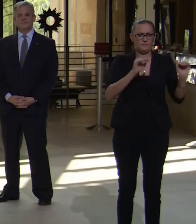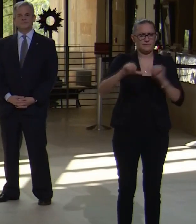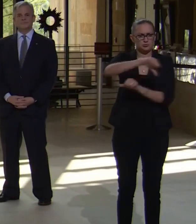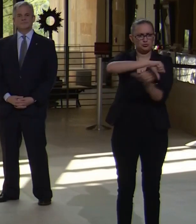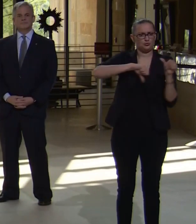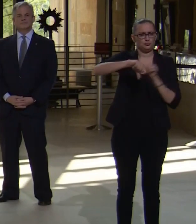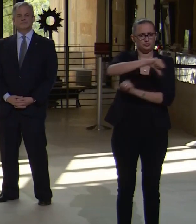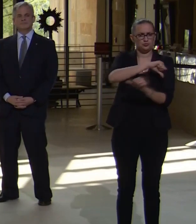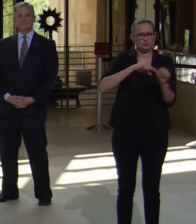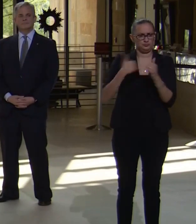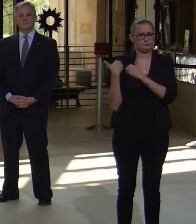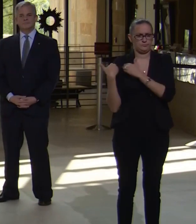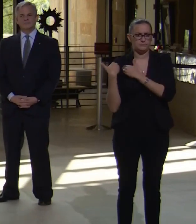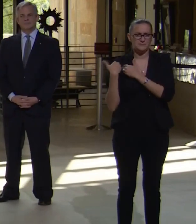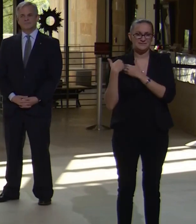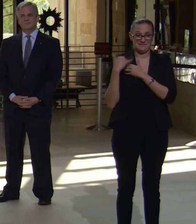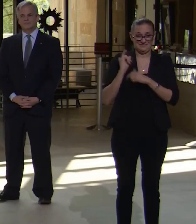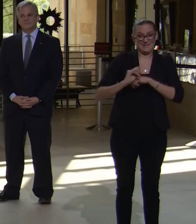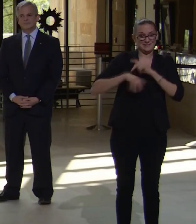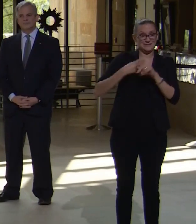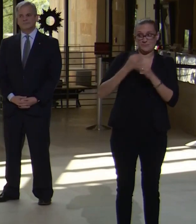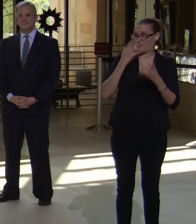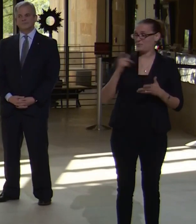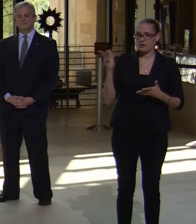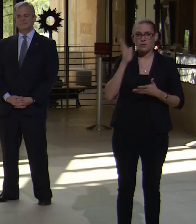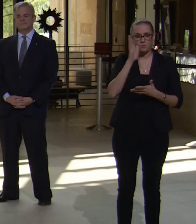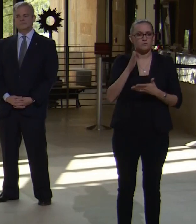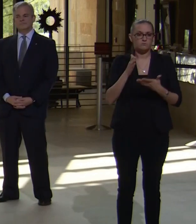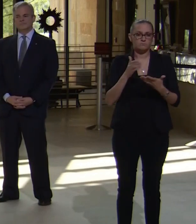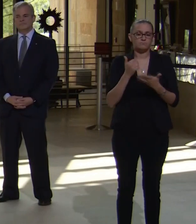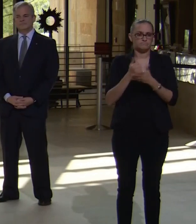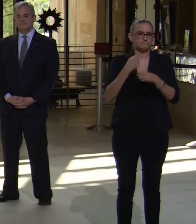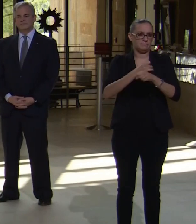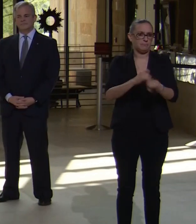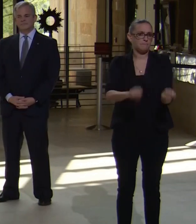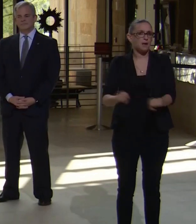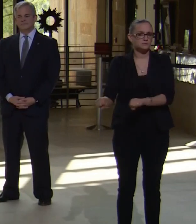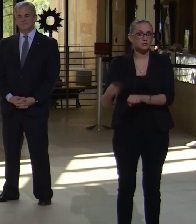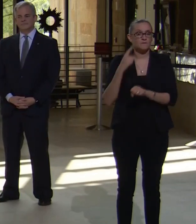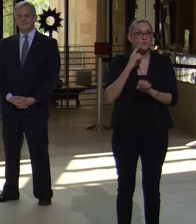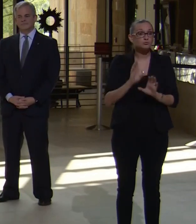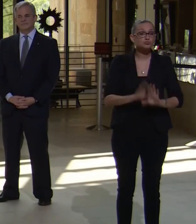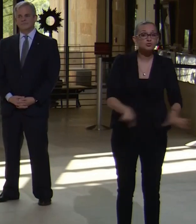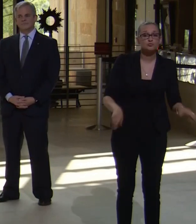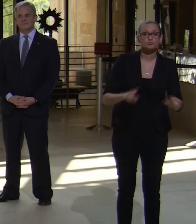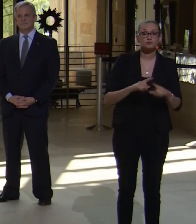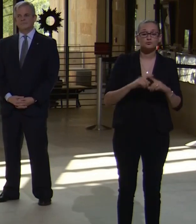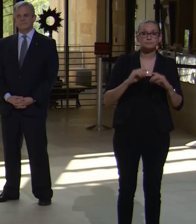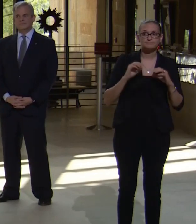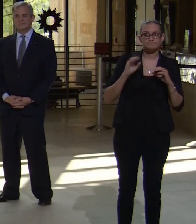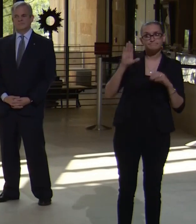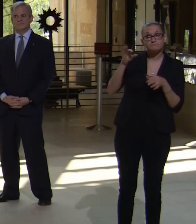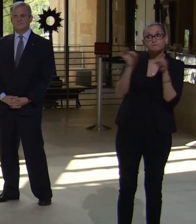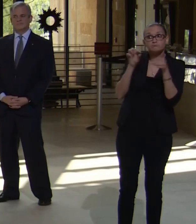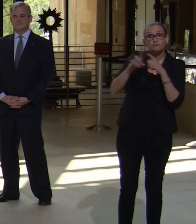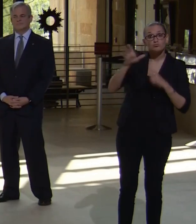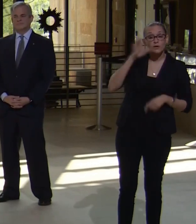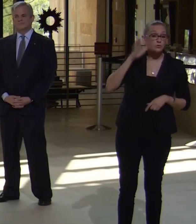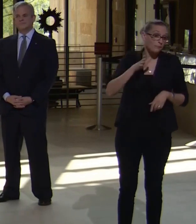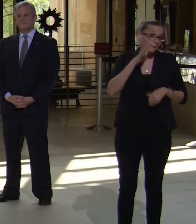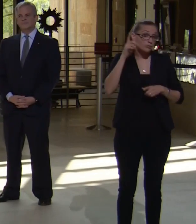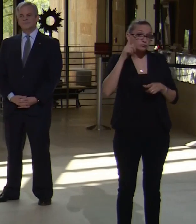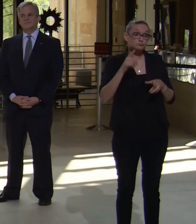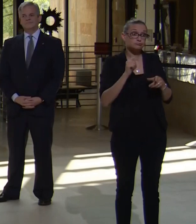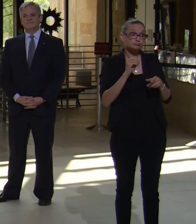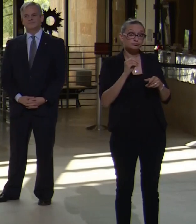accountable. It's this kind of information that's going to make it possible for children to educate their parents, for parents